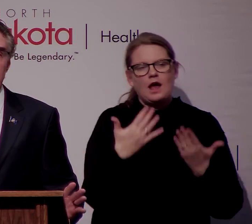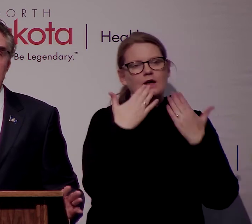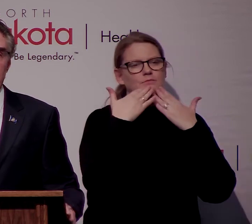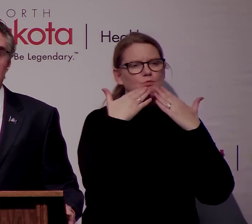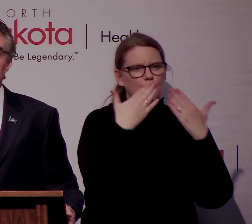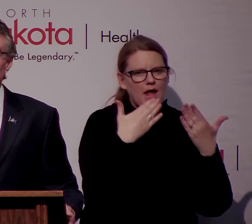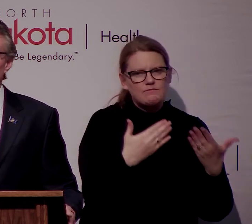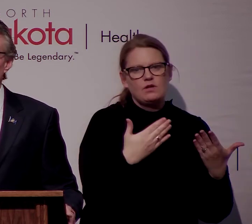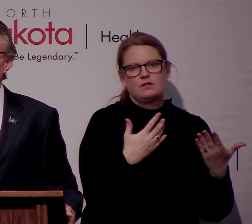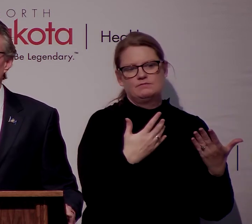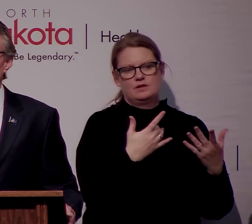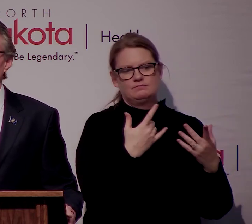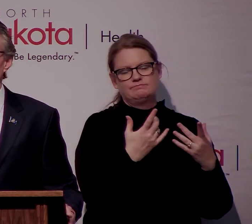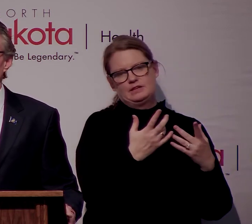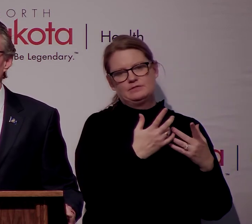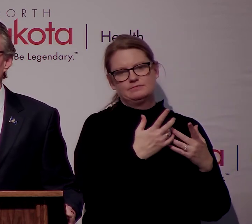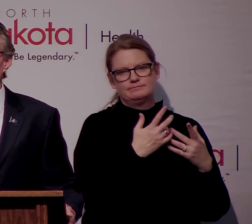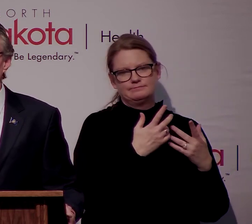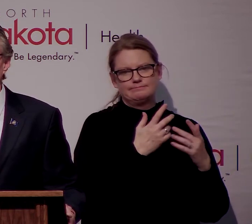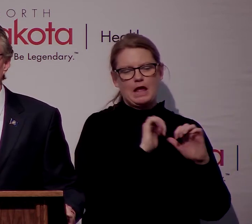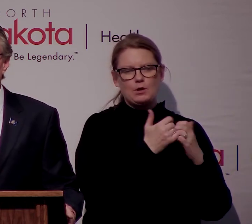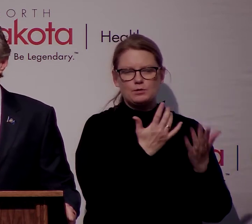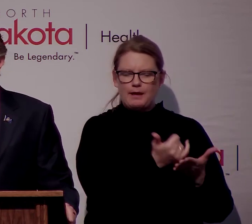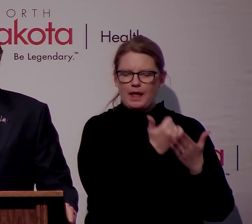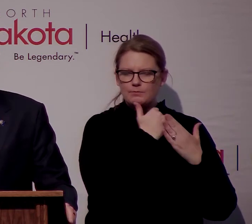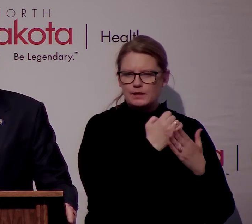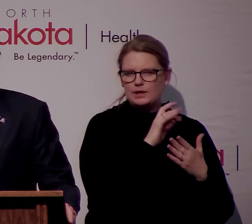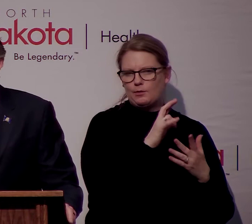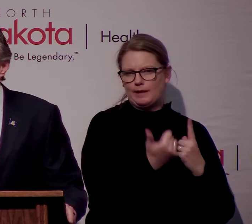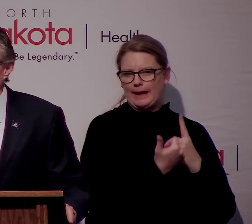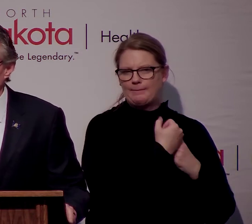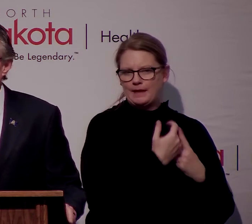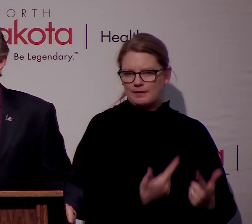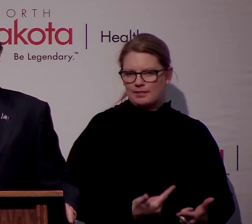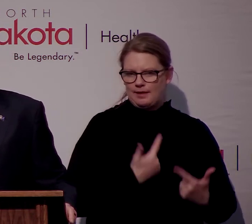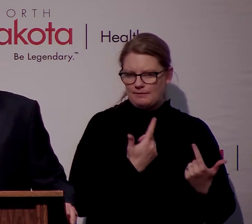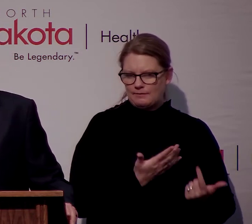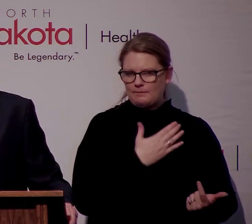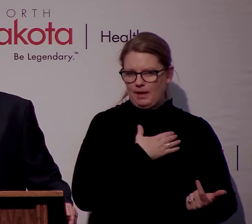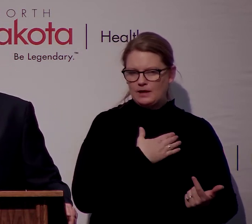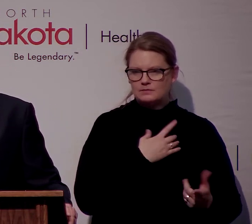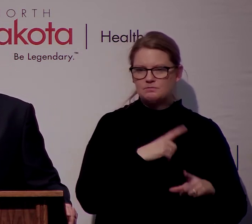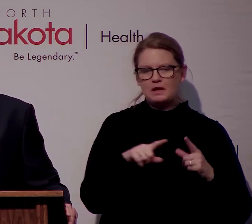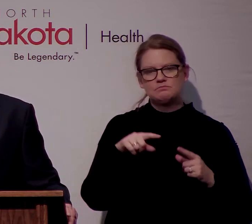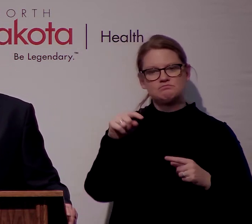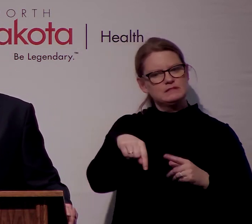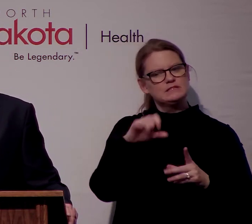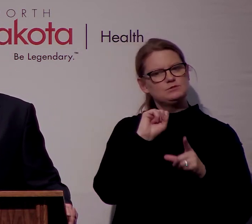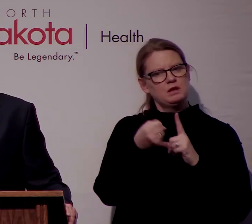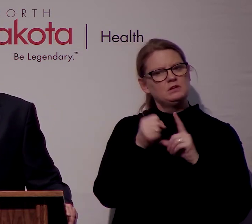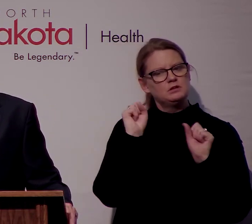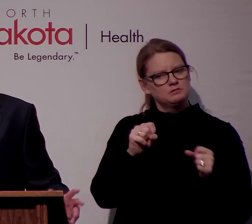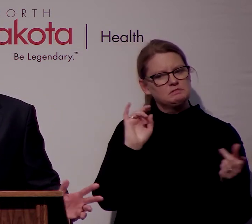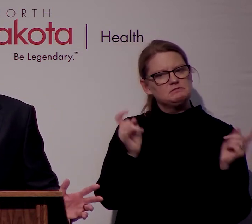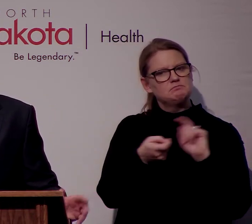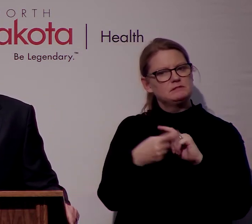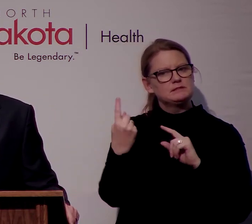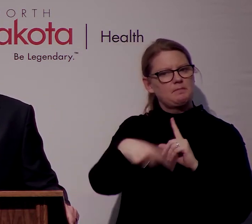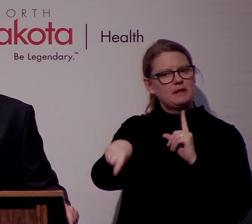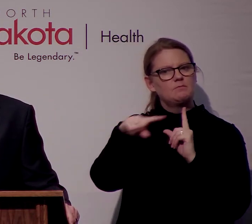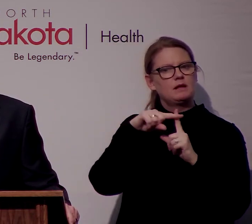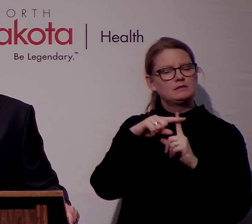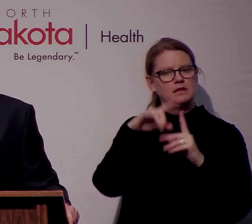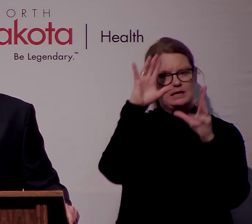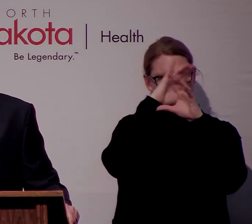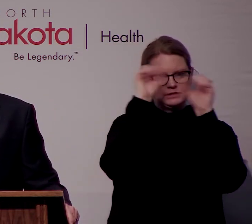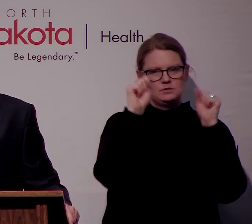the impact they made in your life. But there's an opportunity for us to really take this and turn this into something positive. And as Superintendent